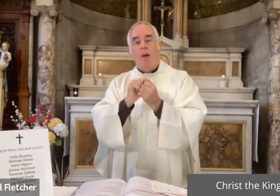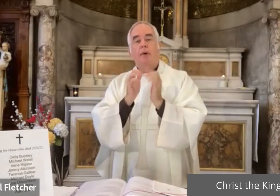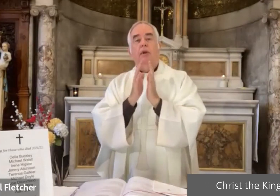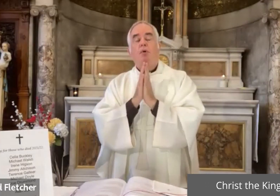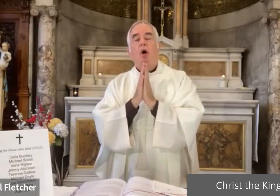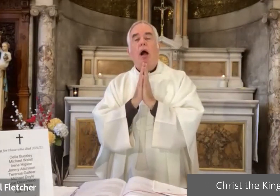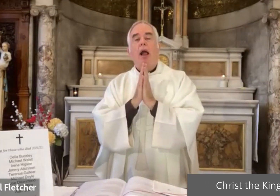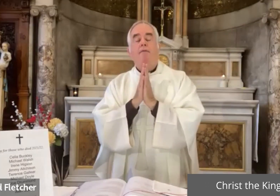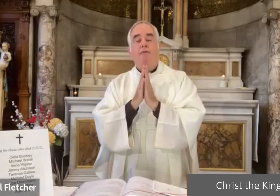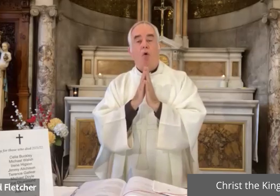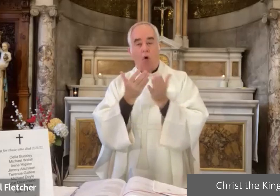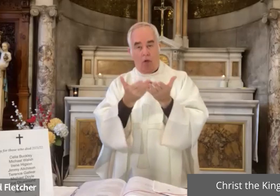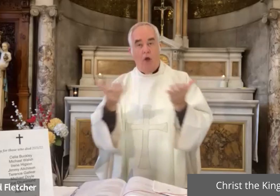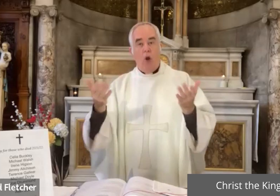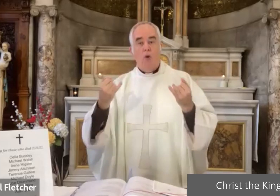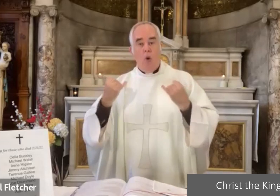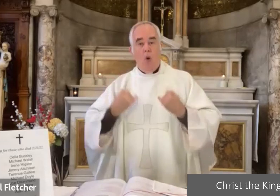Room number